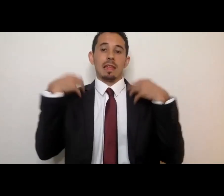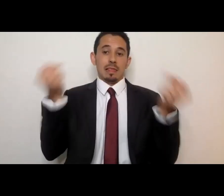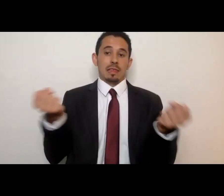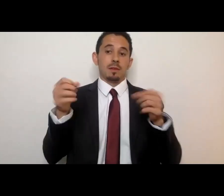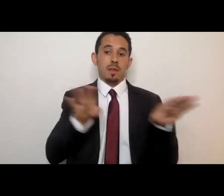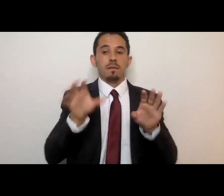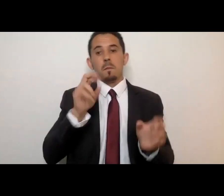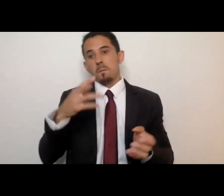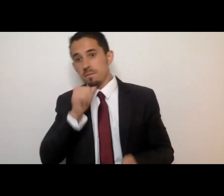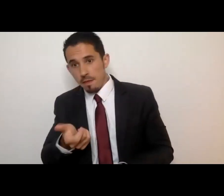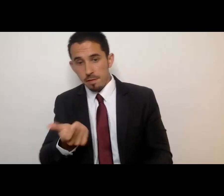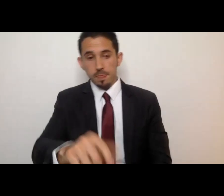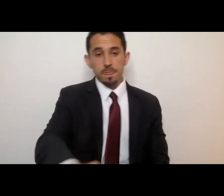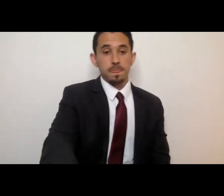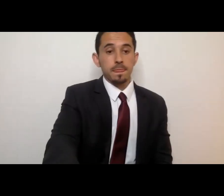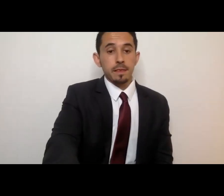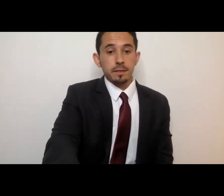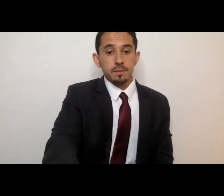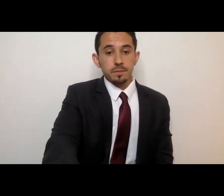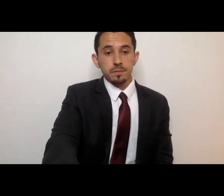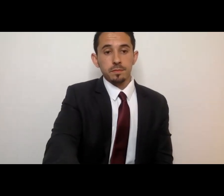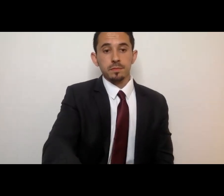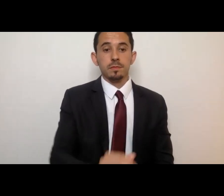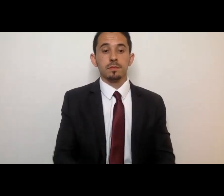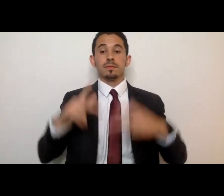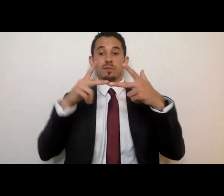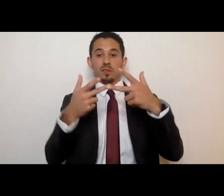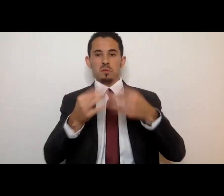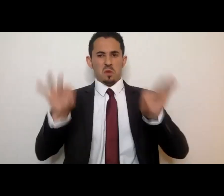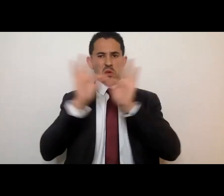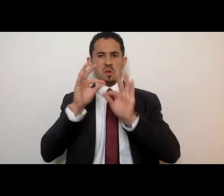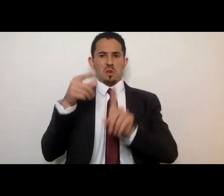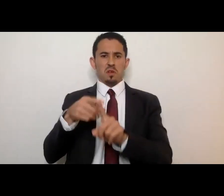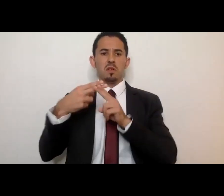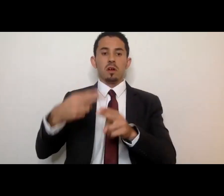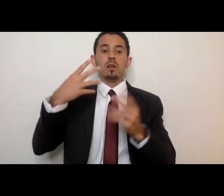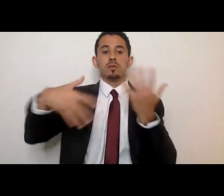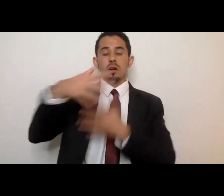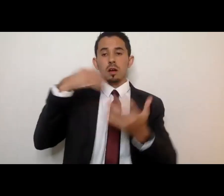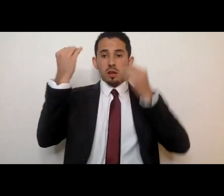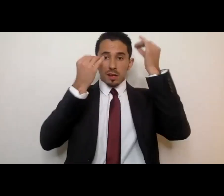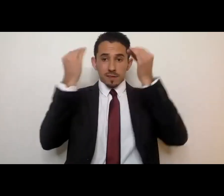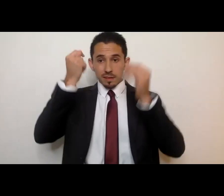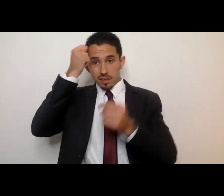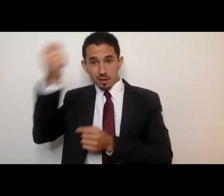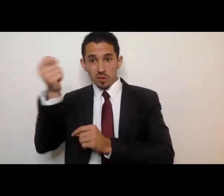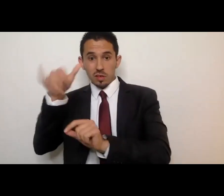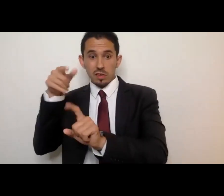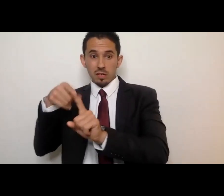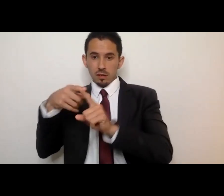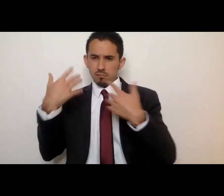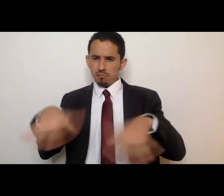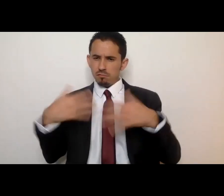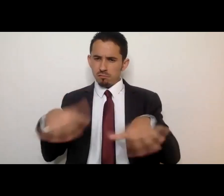also affects their ability to adopt a health behavior or not. The third theory, which is very important, is the social